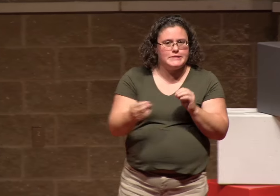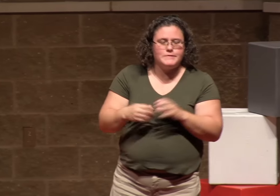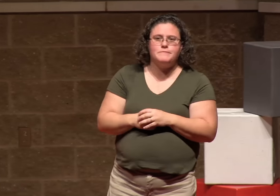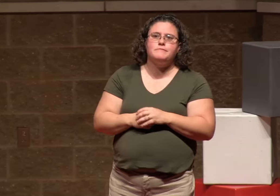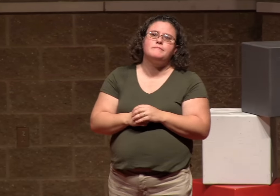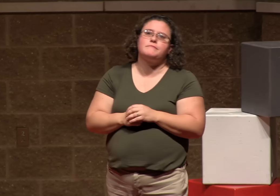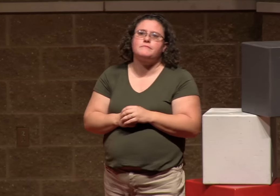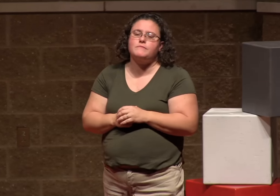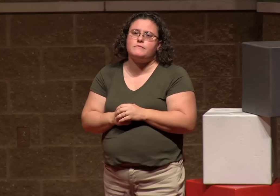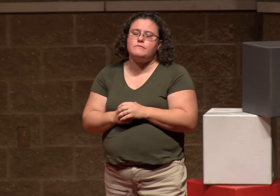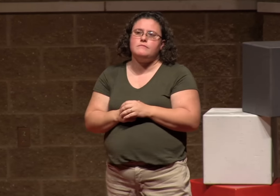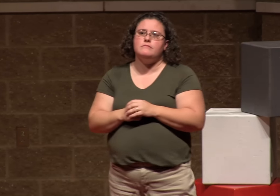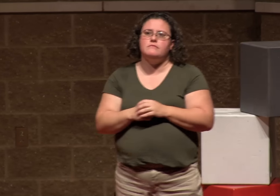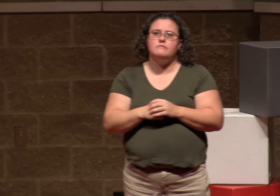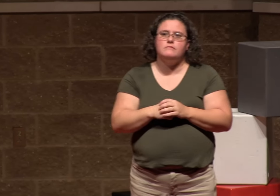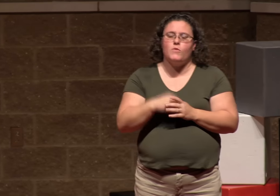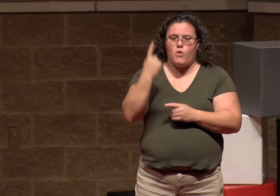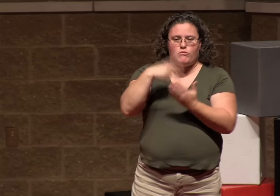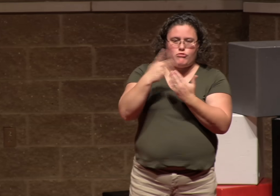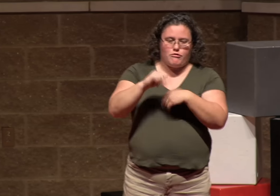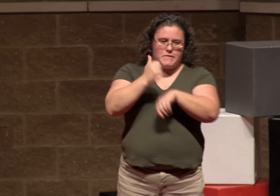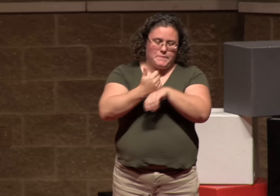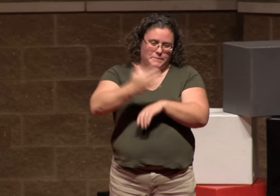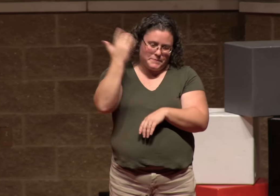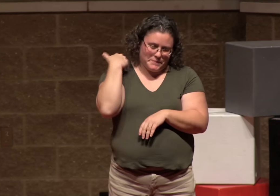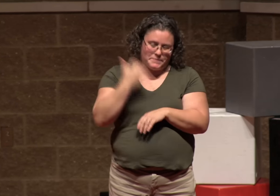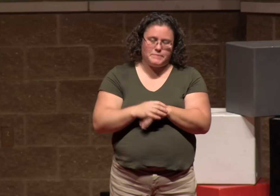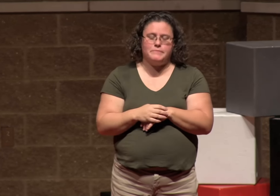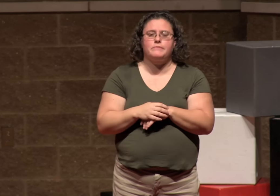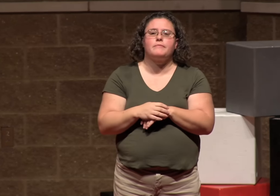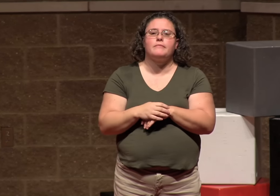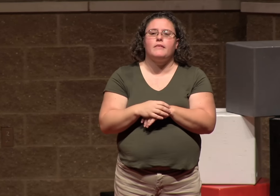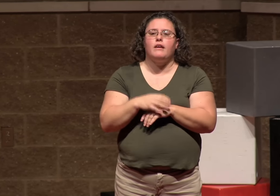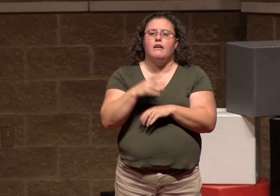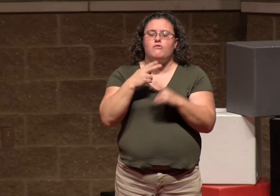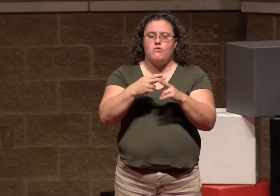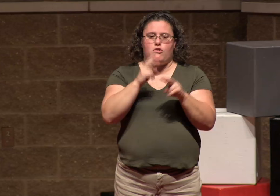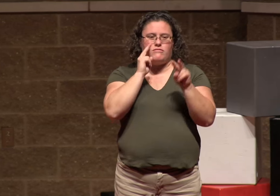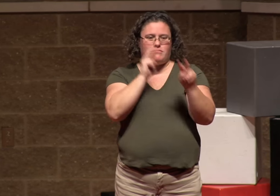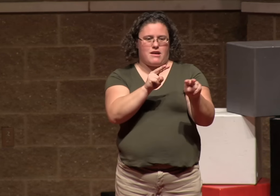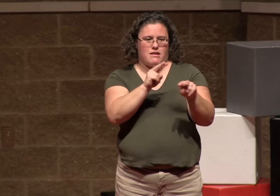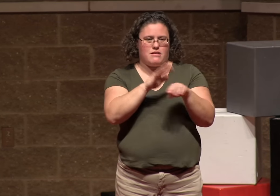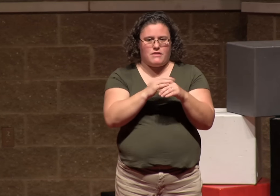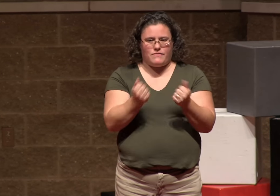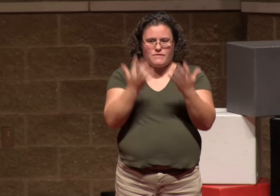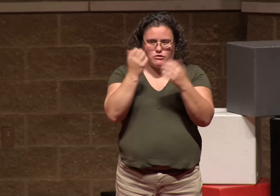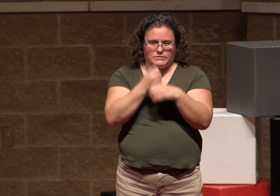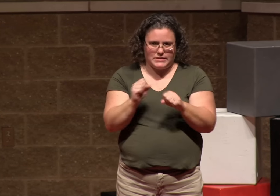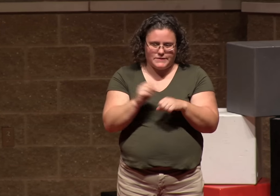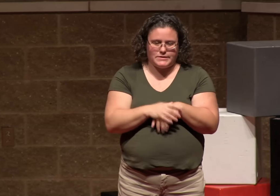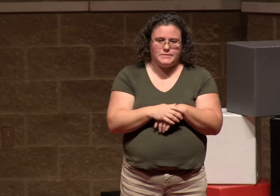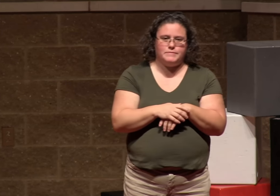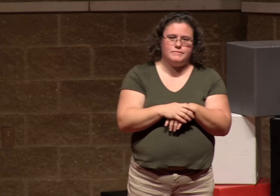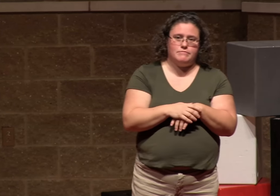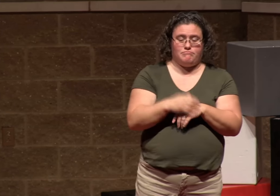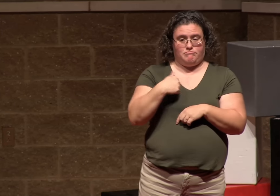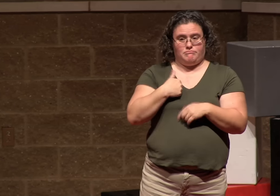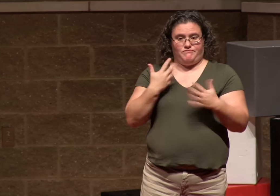the communication, that person needs to try as well. So I set up a program some time ago